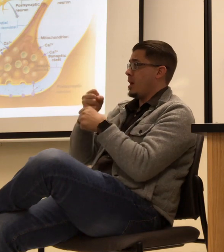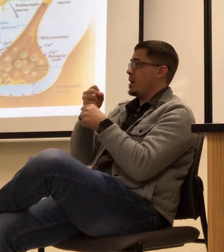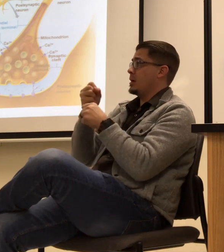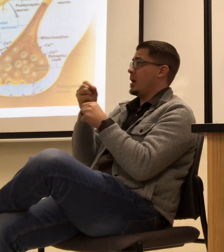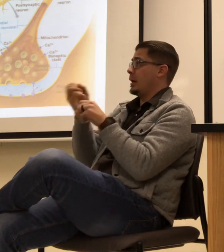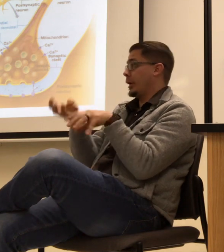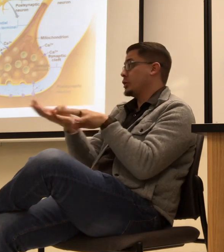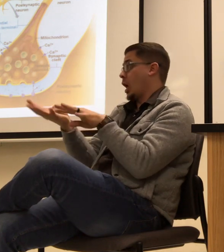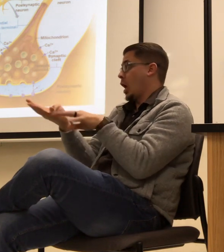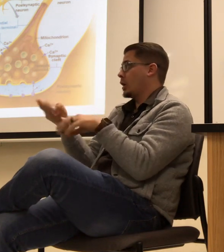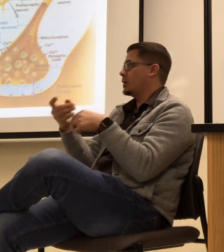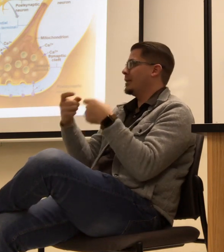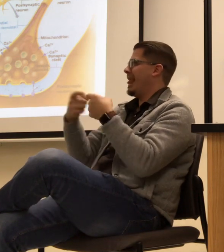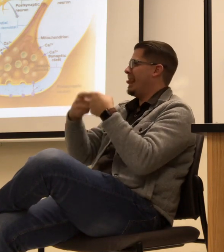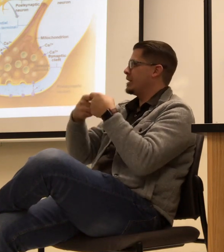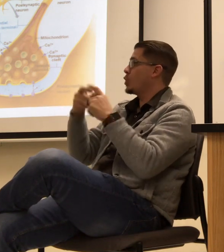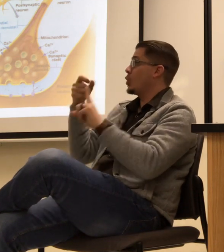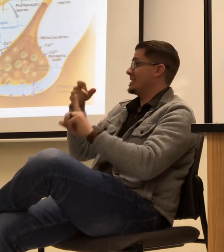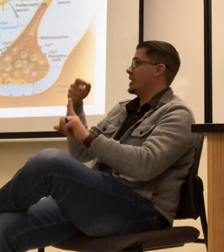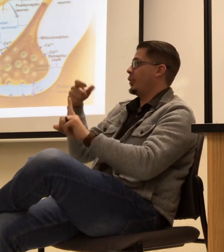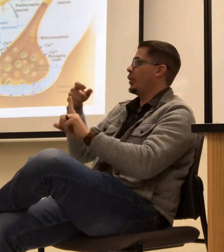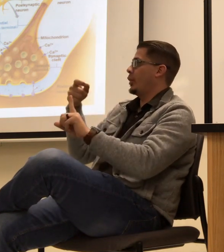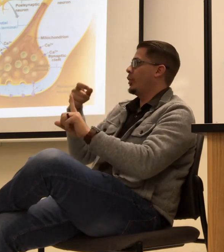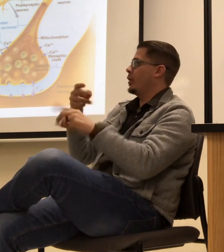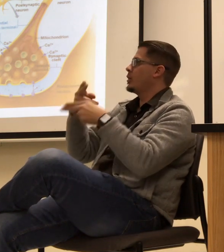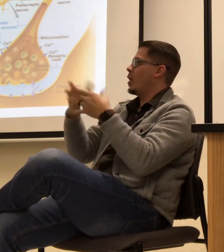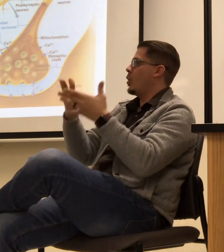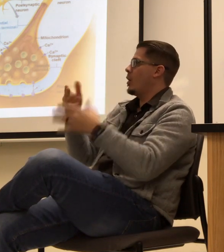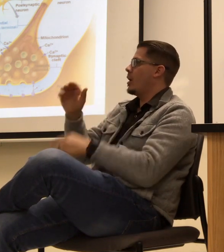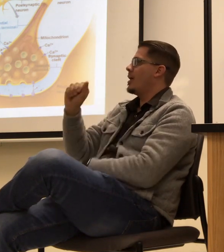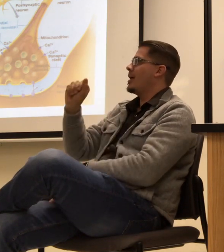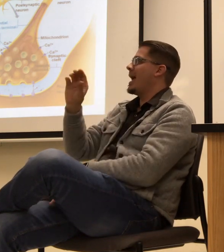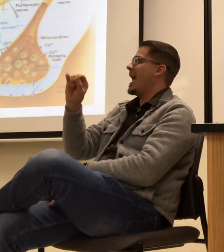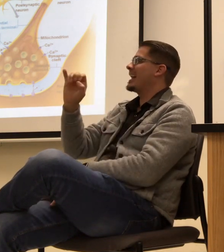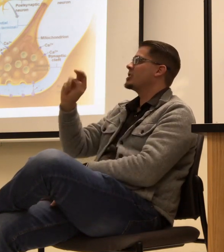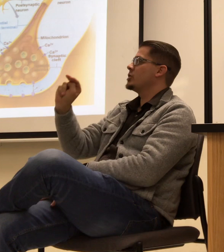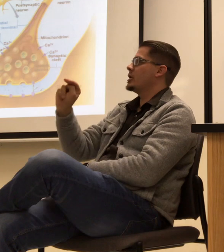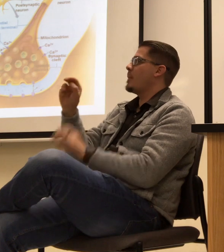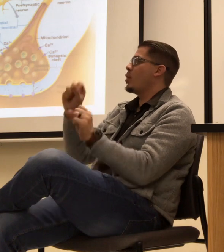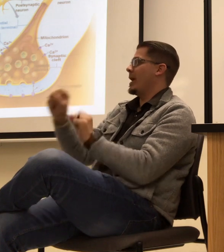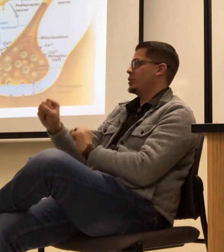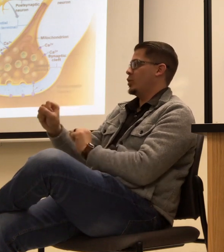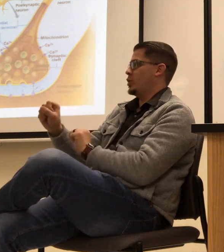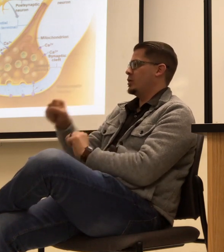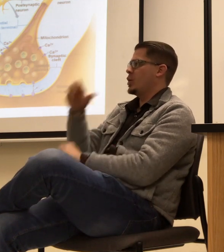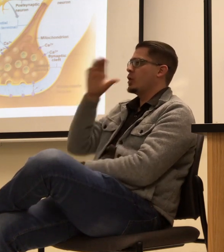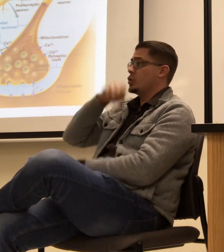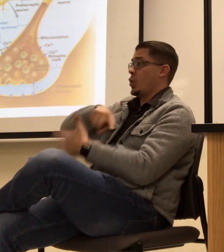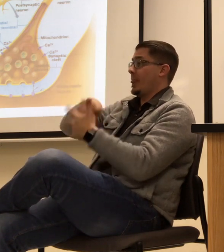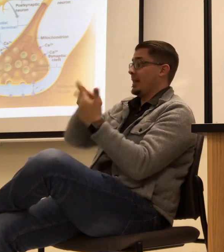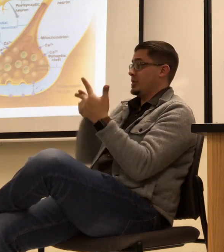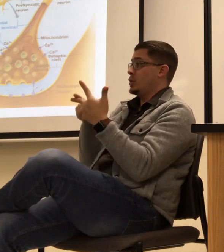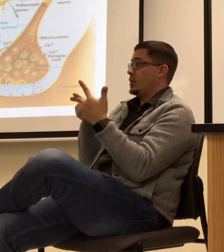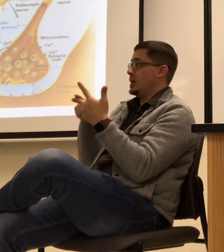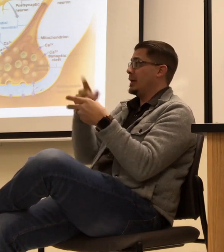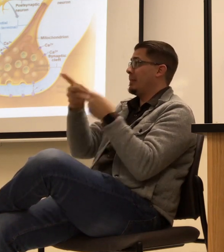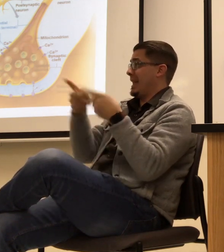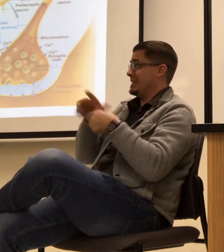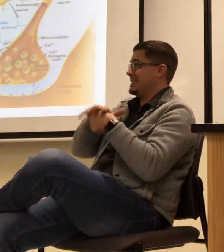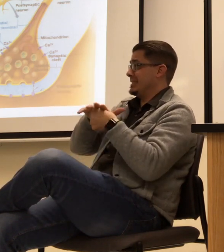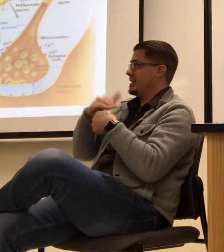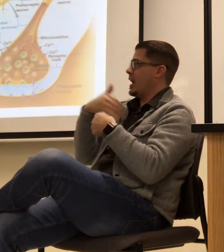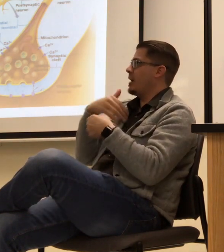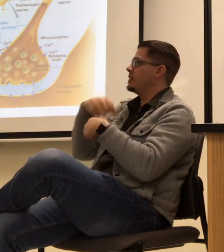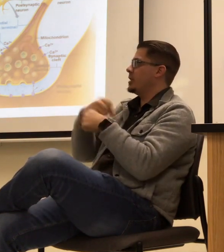conduct electrical signals called action potentials. So assume the three presynaptic cells